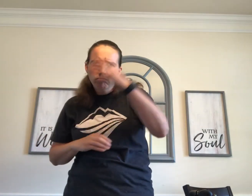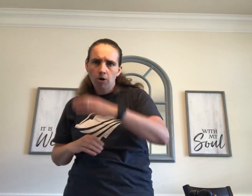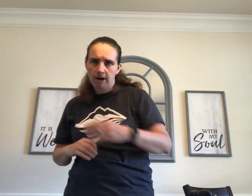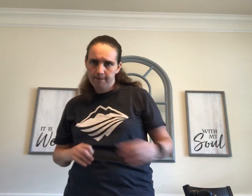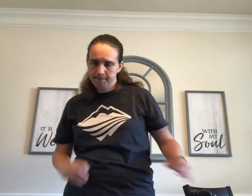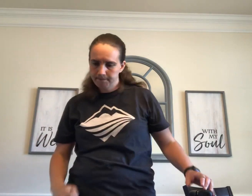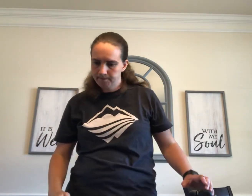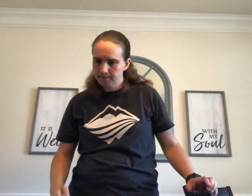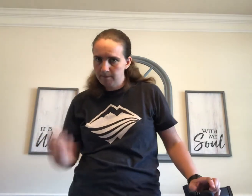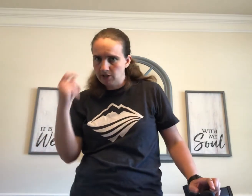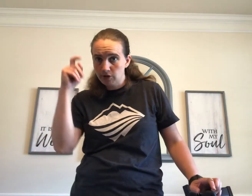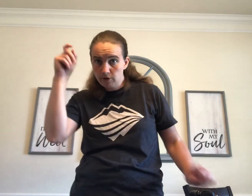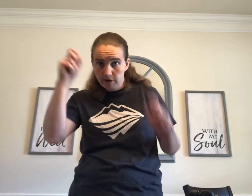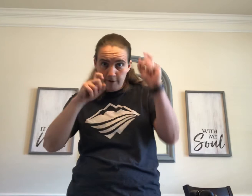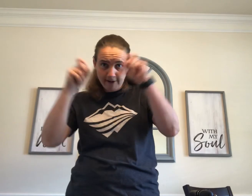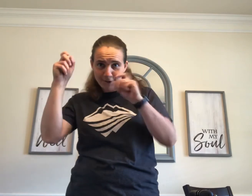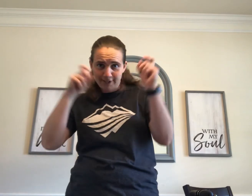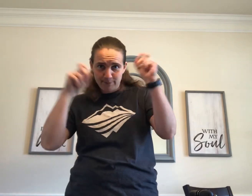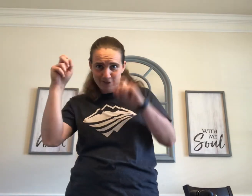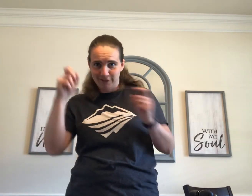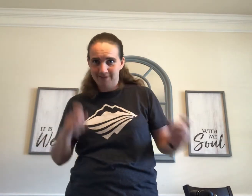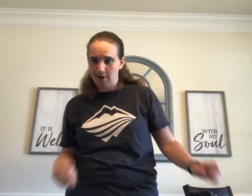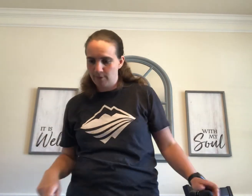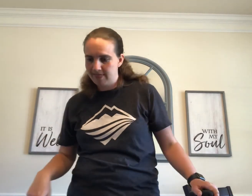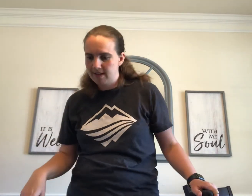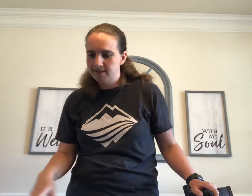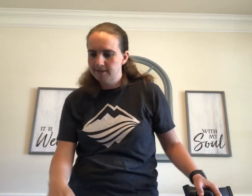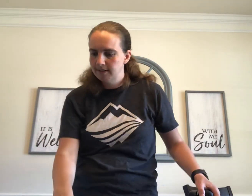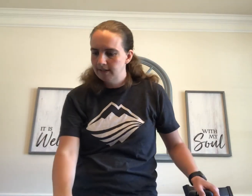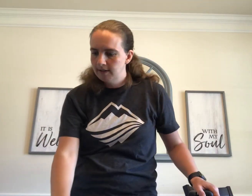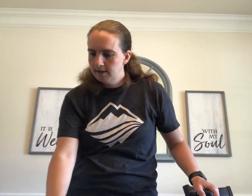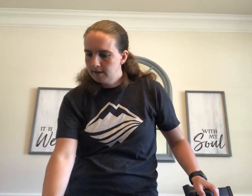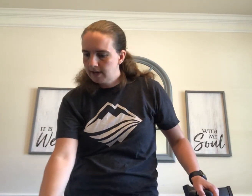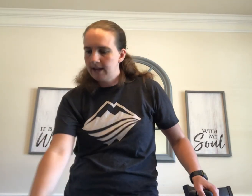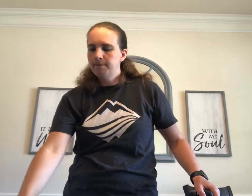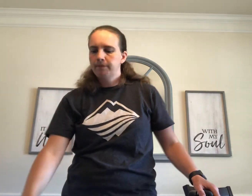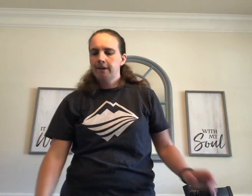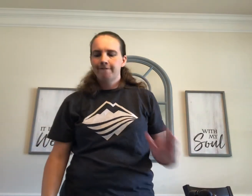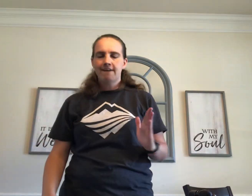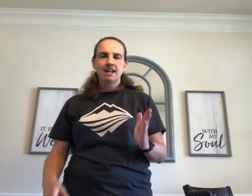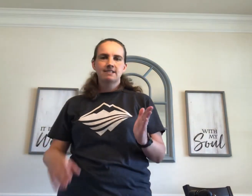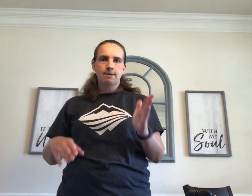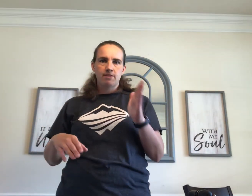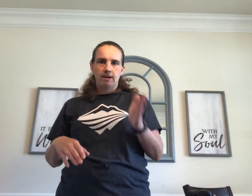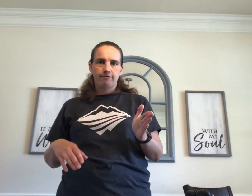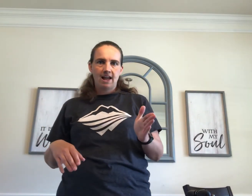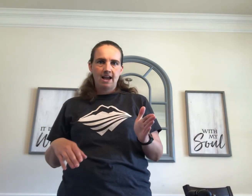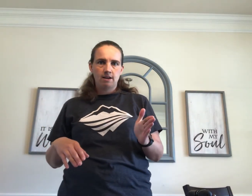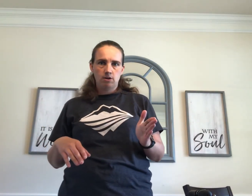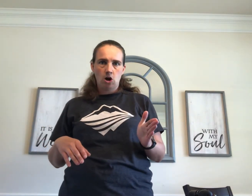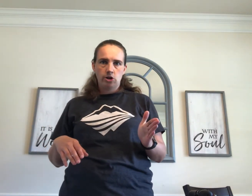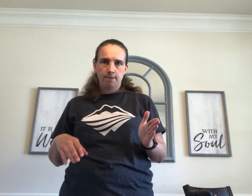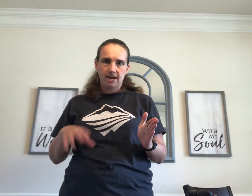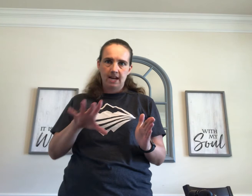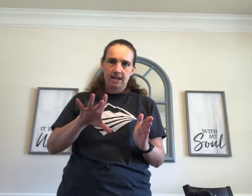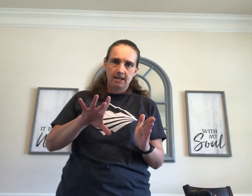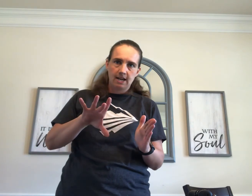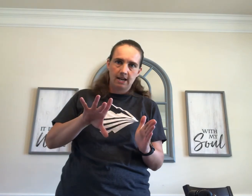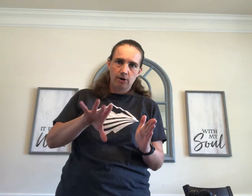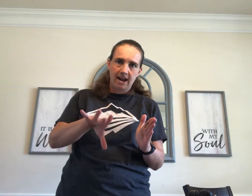Okay? Make sure you're doing your facial expressions along with these. Okay? Find something. Flat, non-dominant hand, and your 8